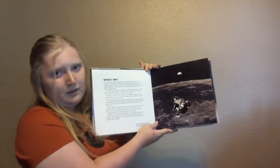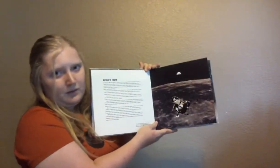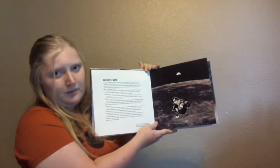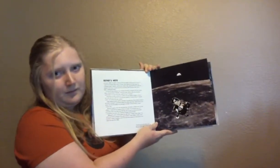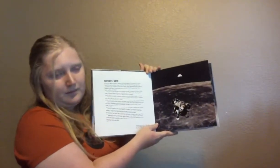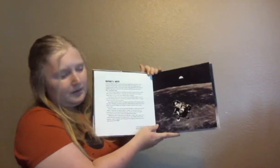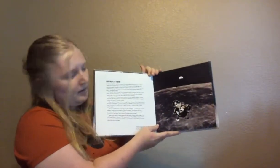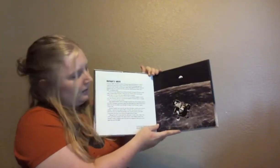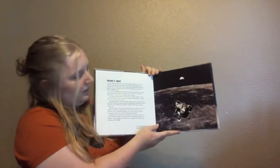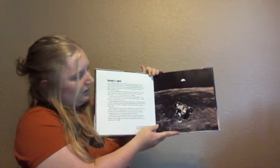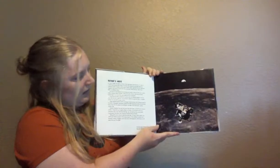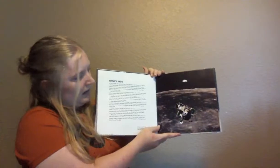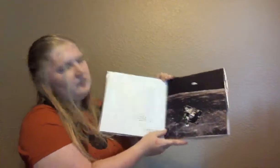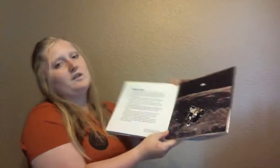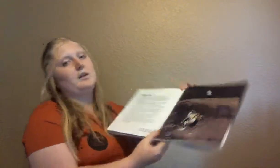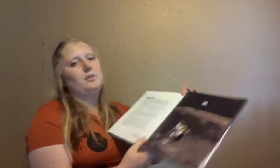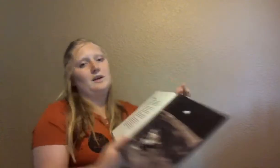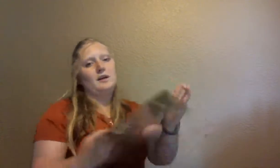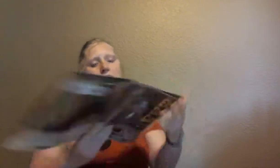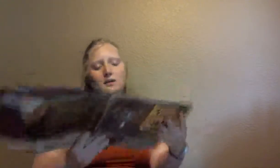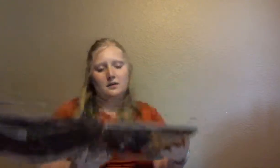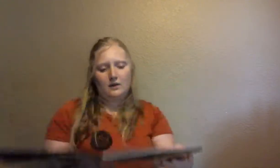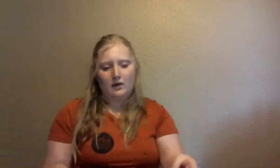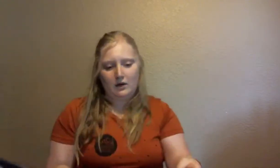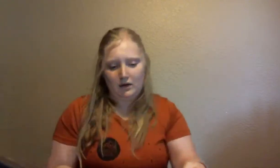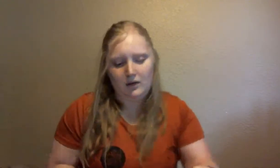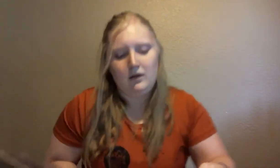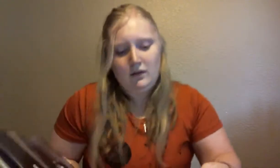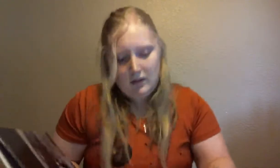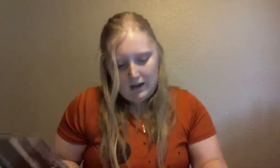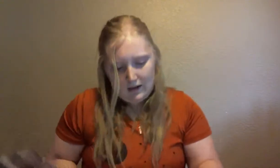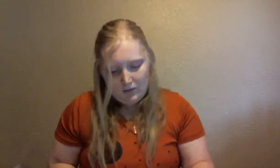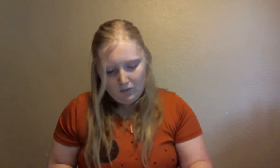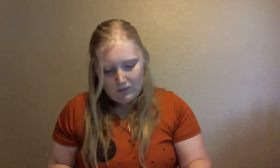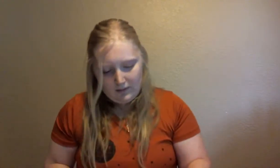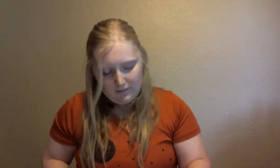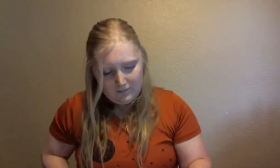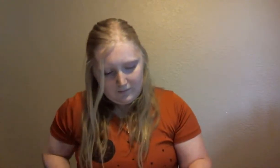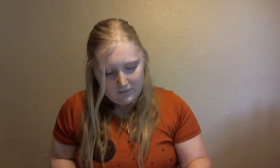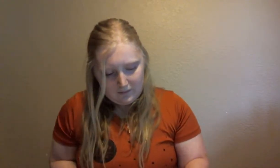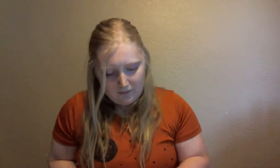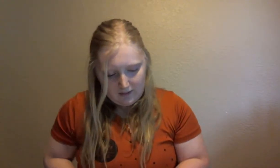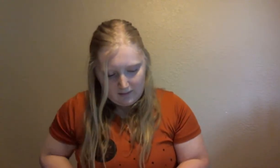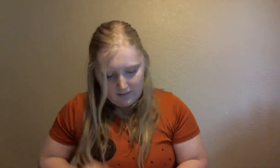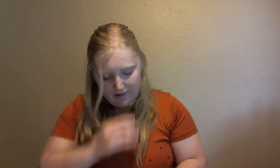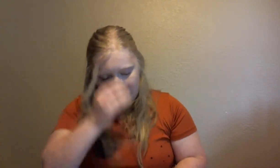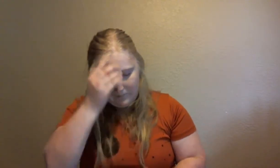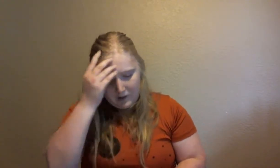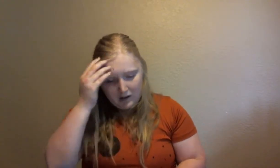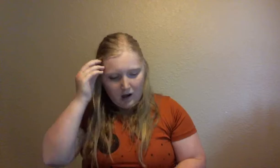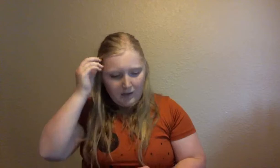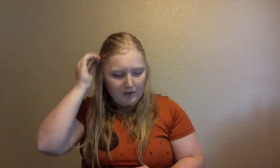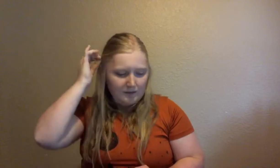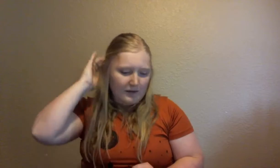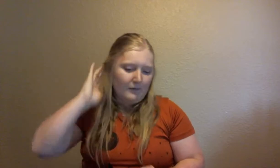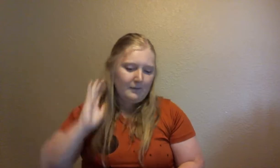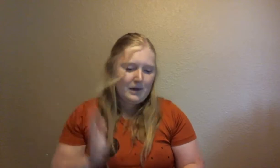note. I'm just going to put it down here so I can hold it so I can see it. Author's note.